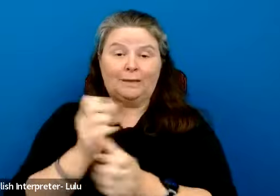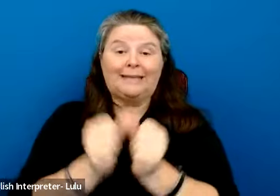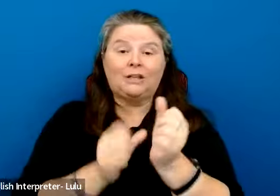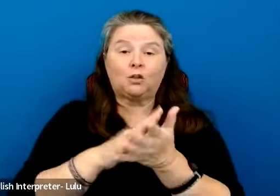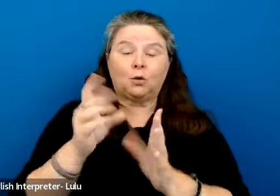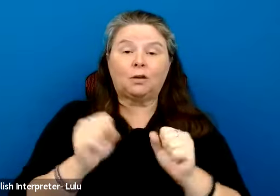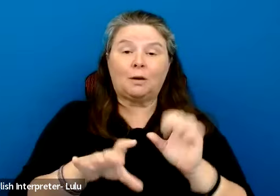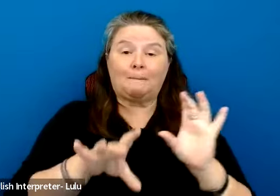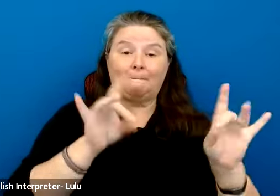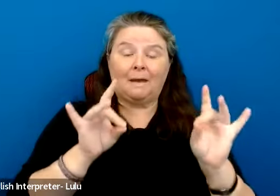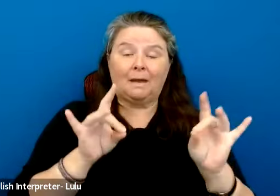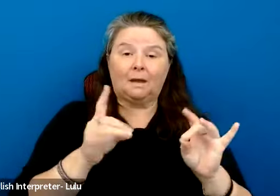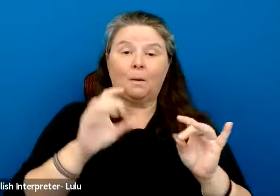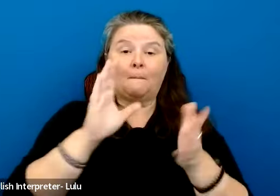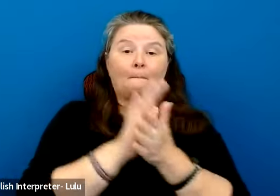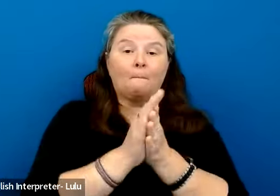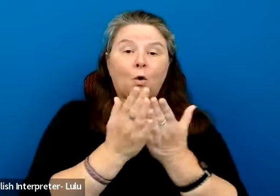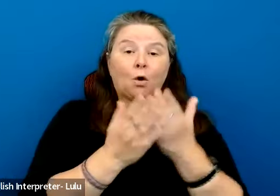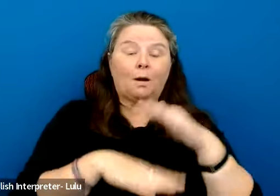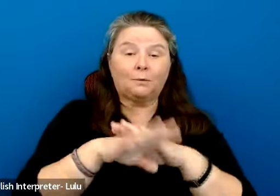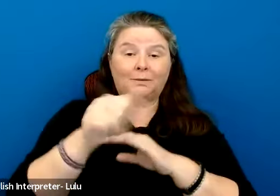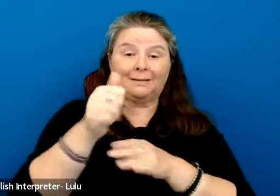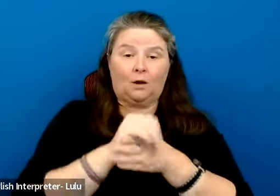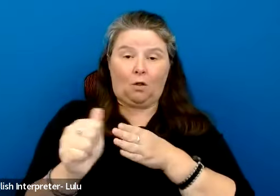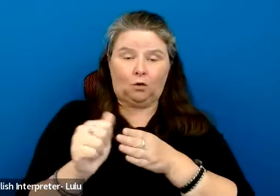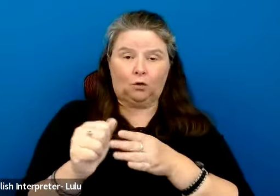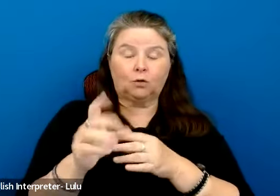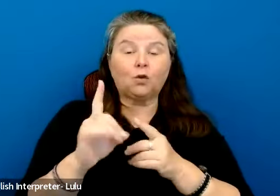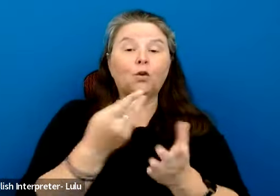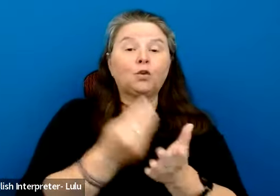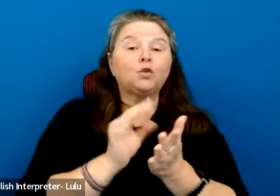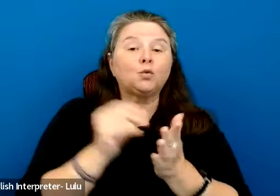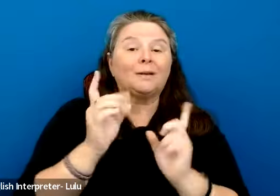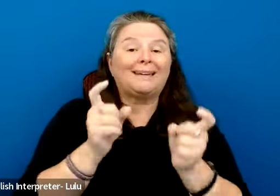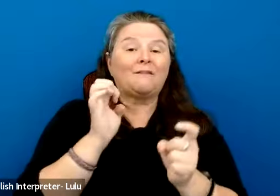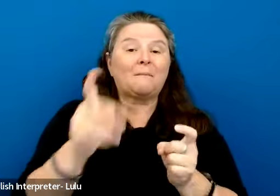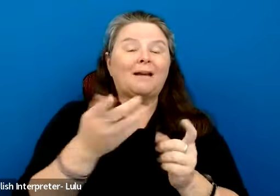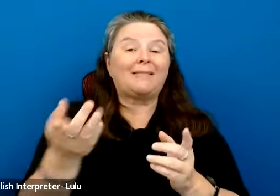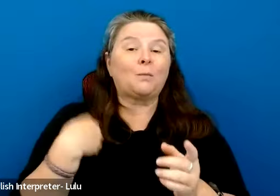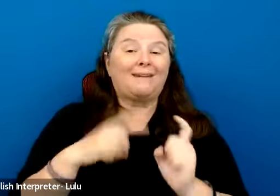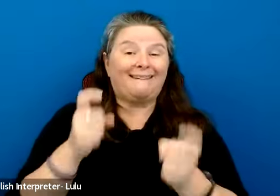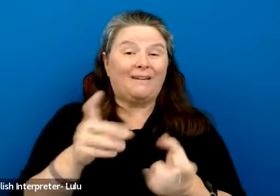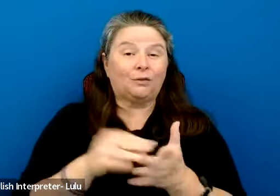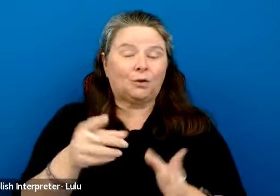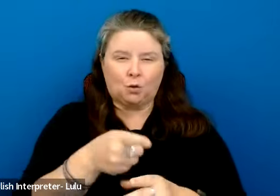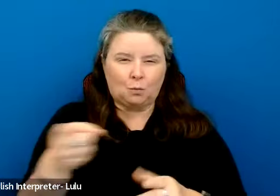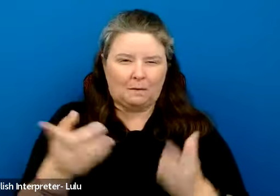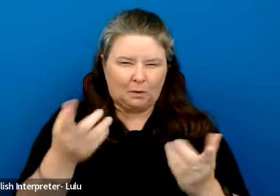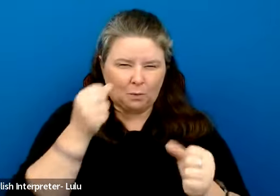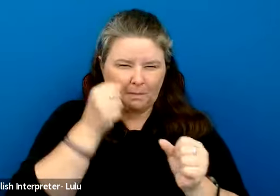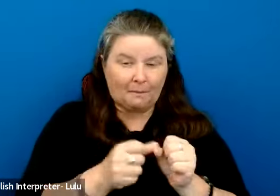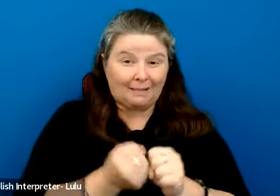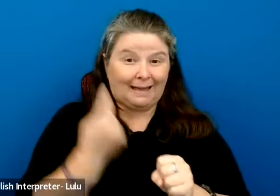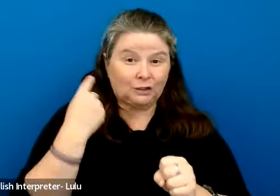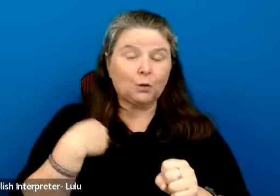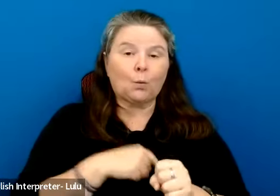out a book up to a $10 value. So the student give back are those things that we give back to the students. As you might remember, last year we also